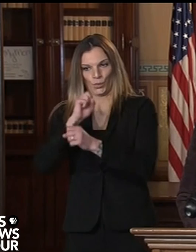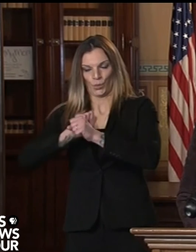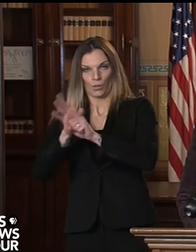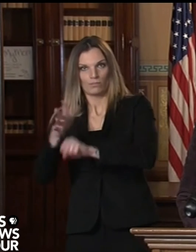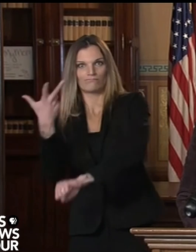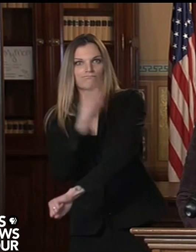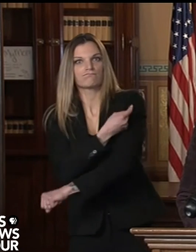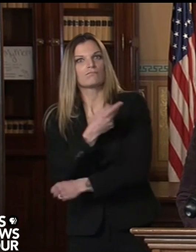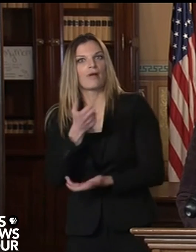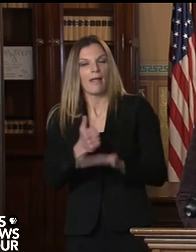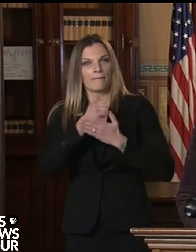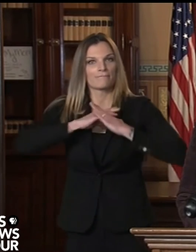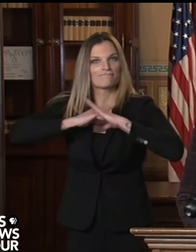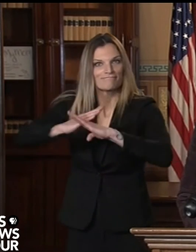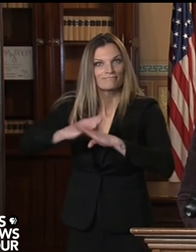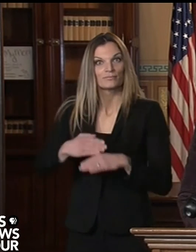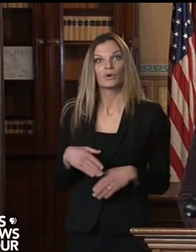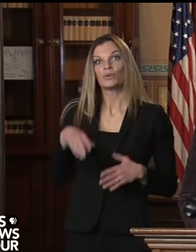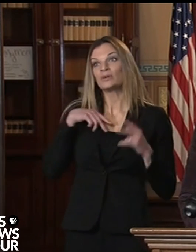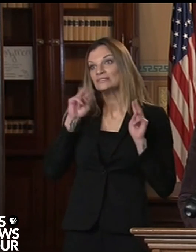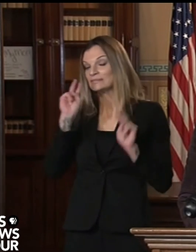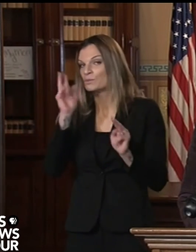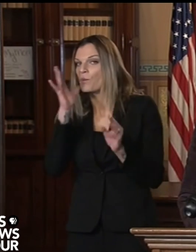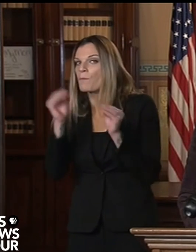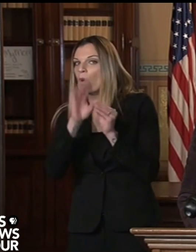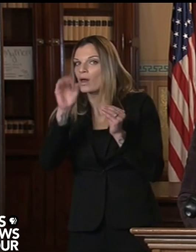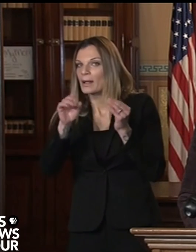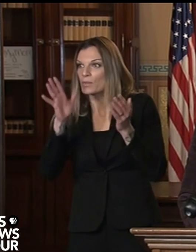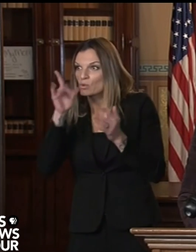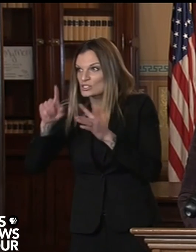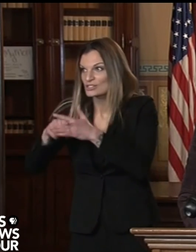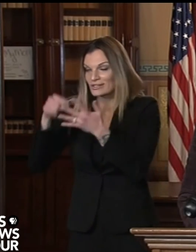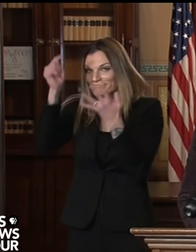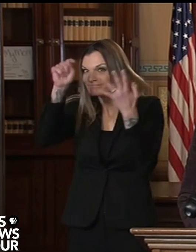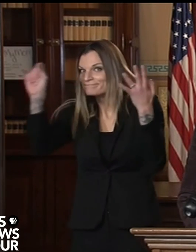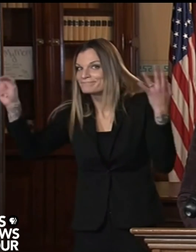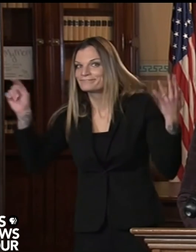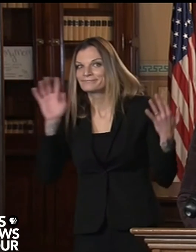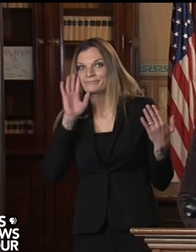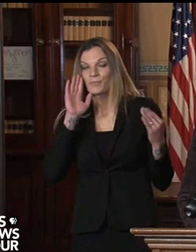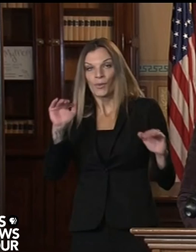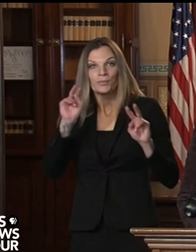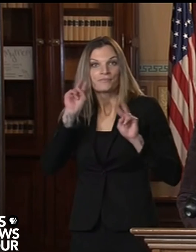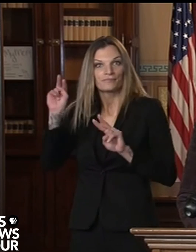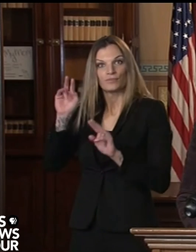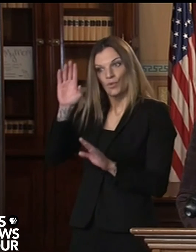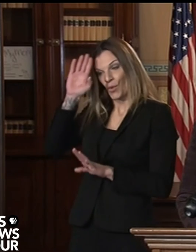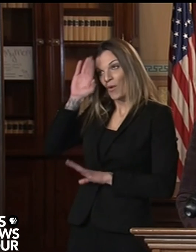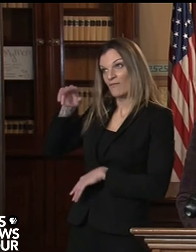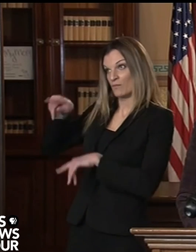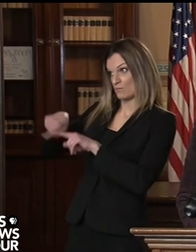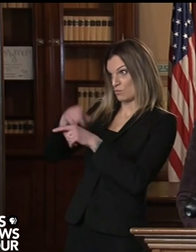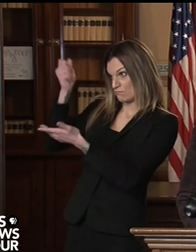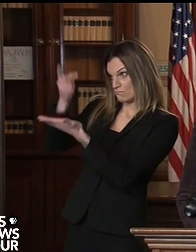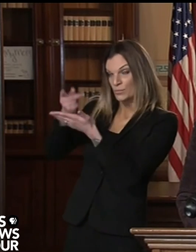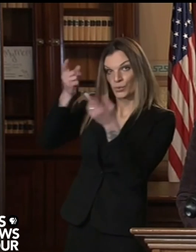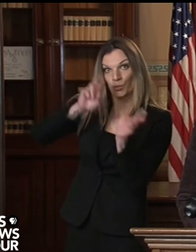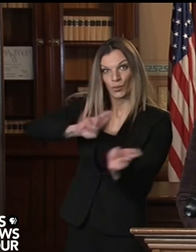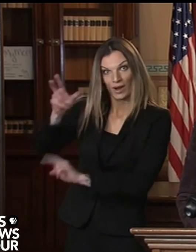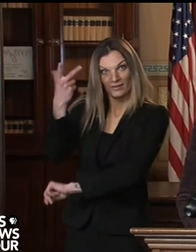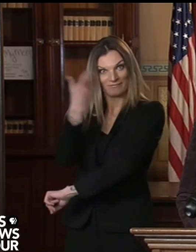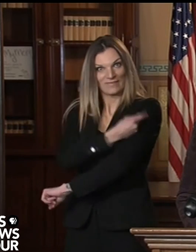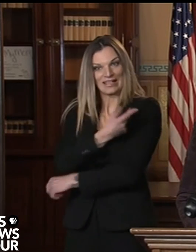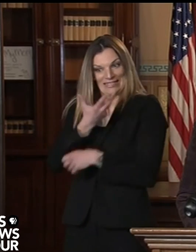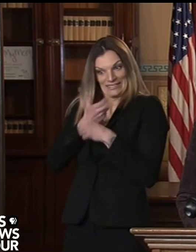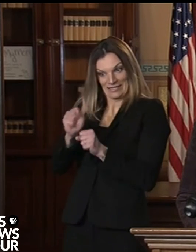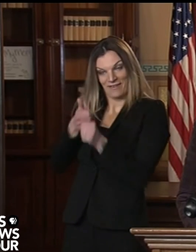well. We'll continue to work to ensure an effective and safe vaccine is distributed safely and in a